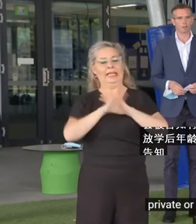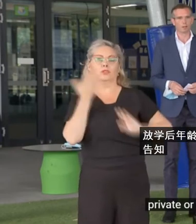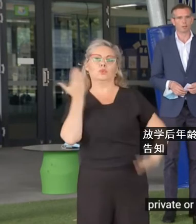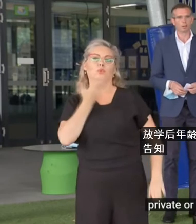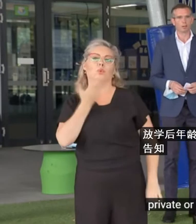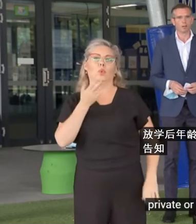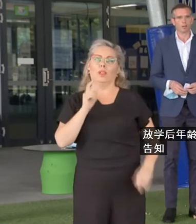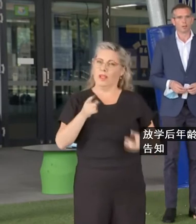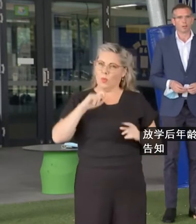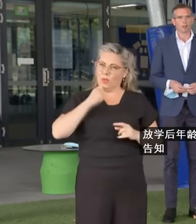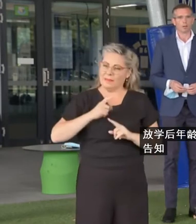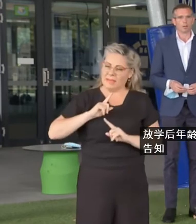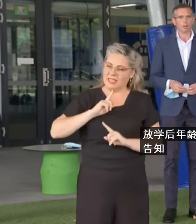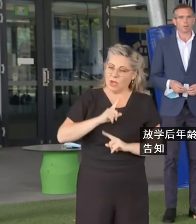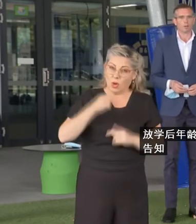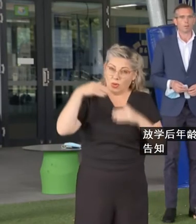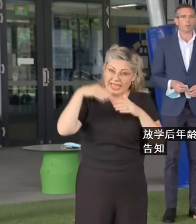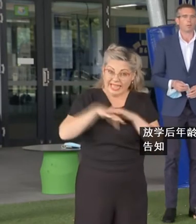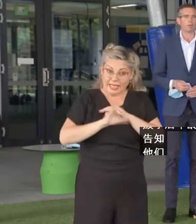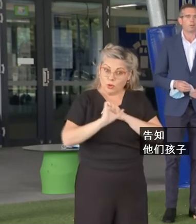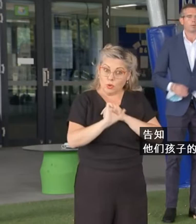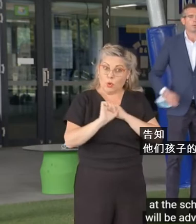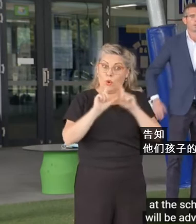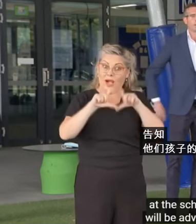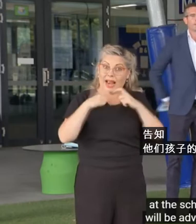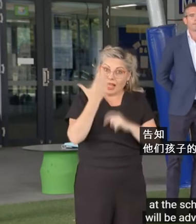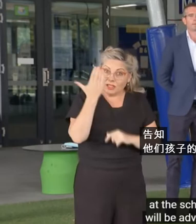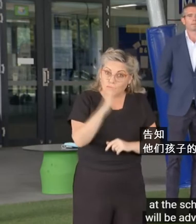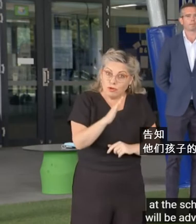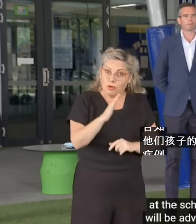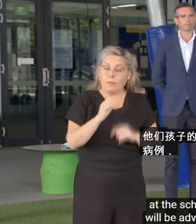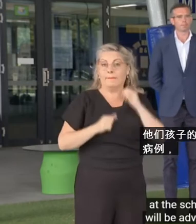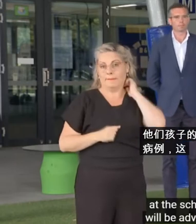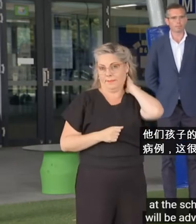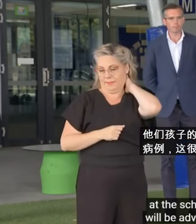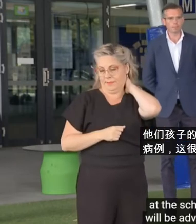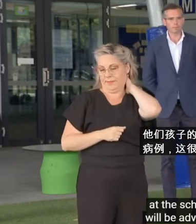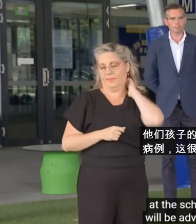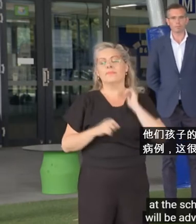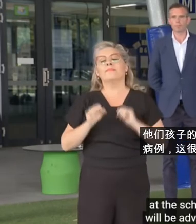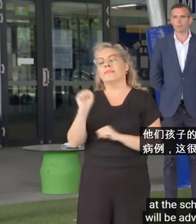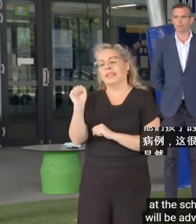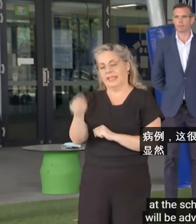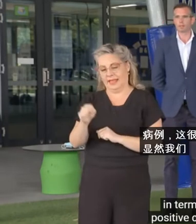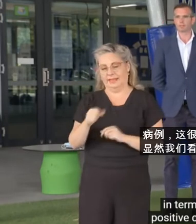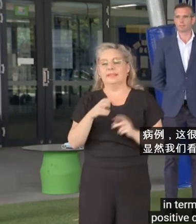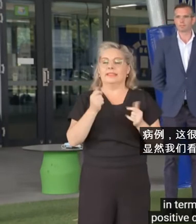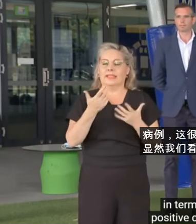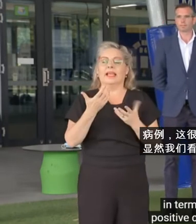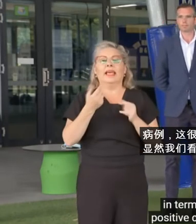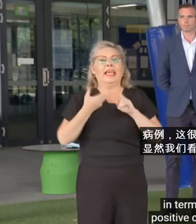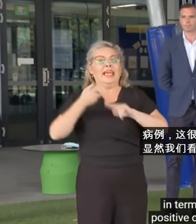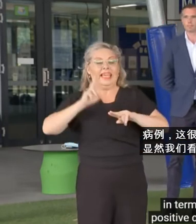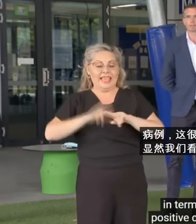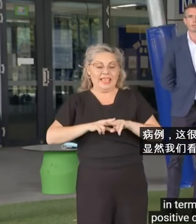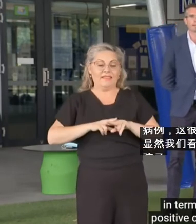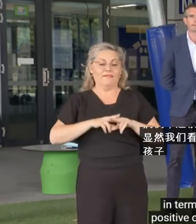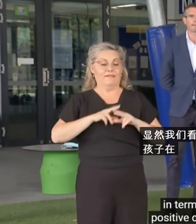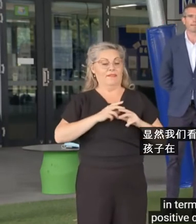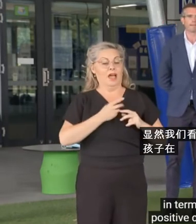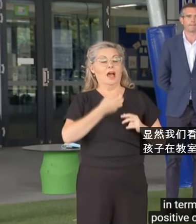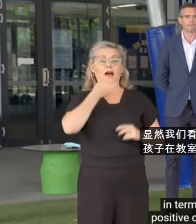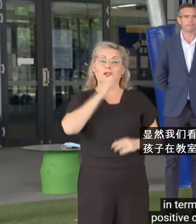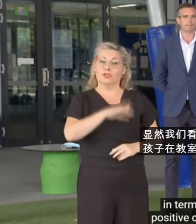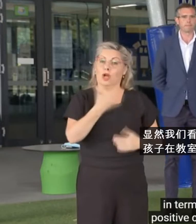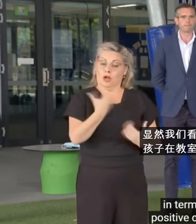parents will be advised in terms of if there is a positive case in their child's cohort, and that's important because obviously what we're seeing, yes, you